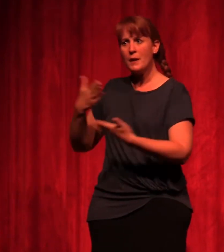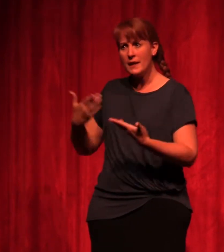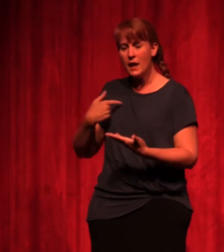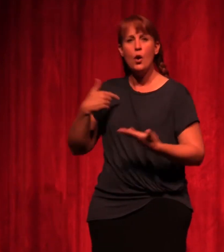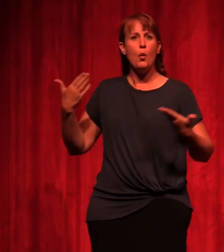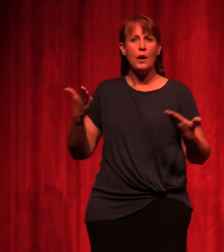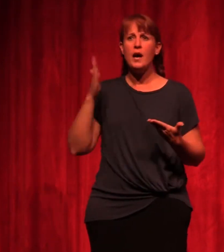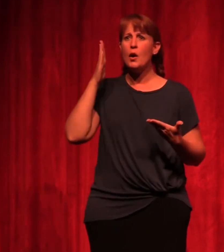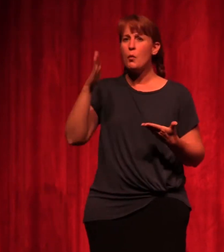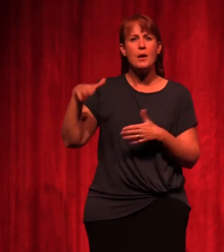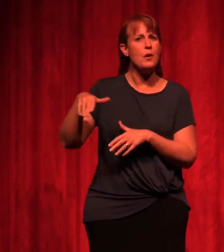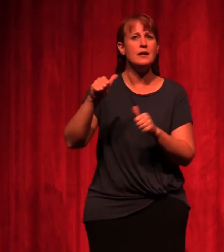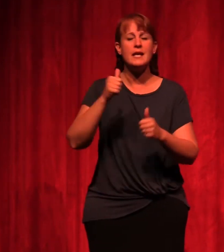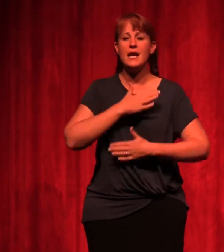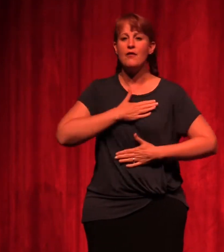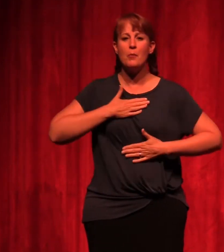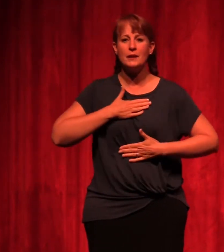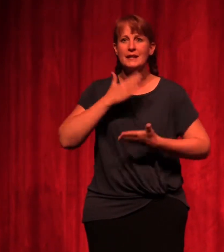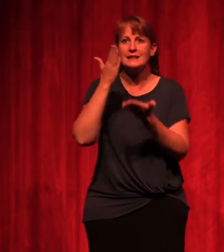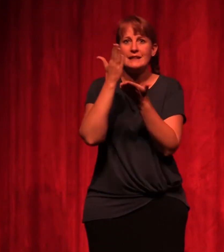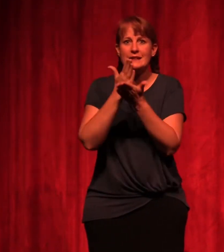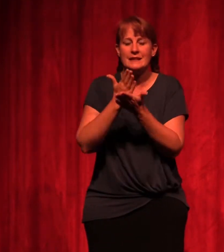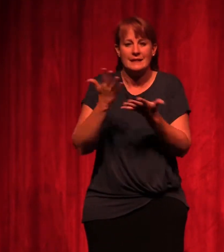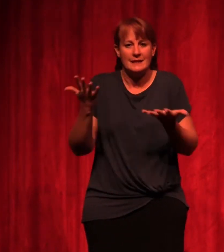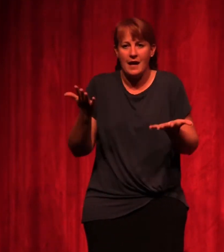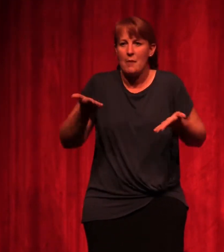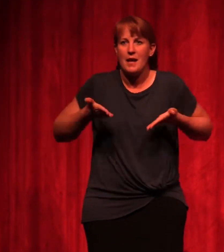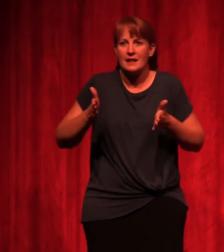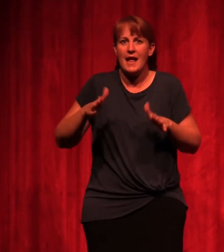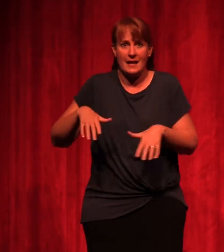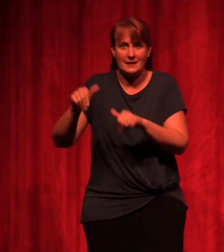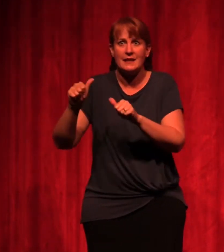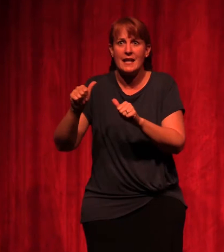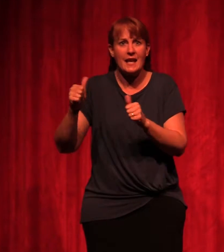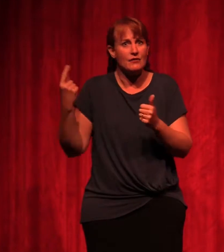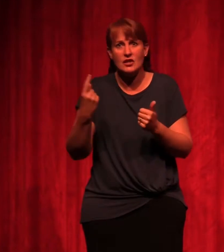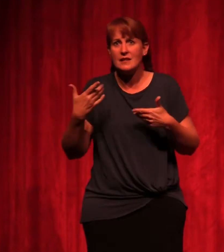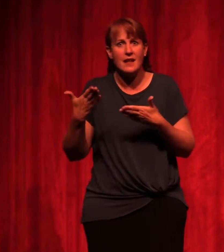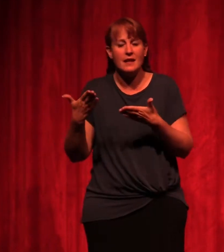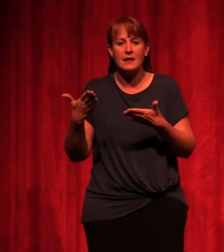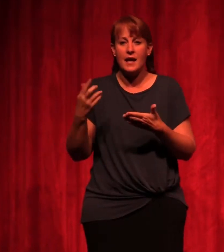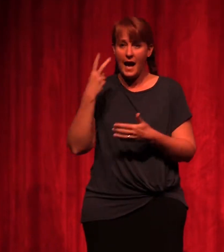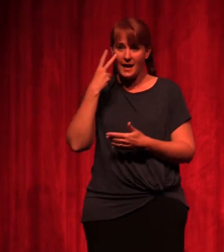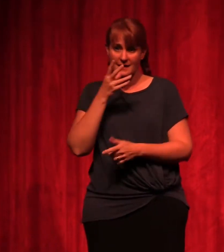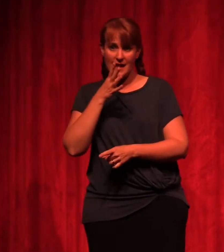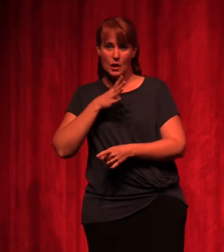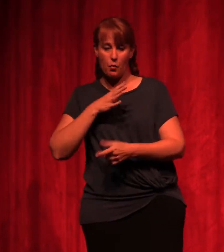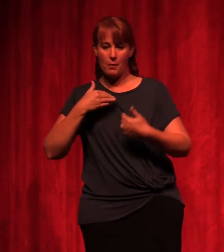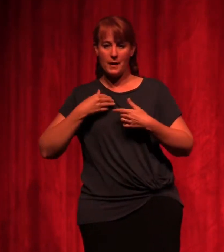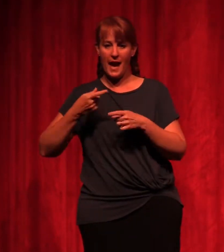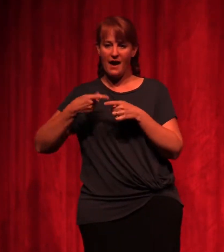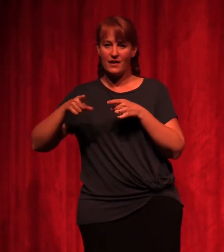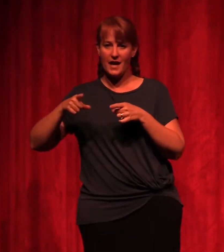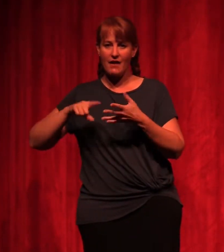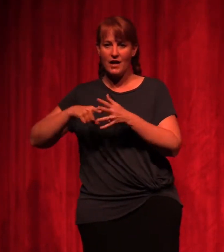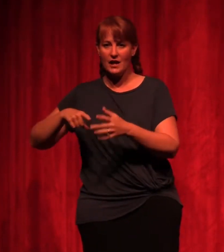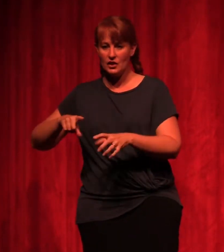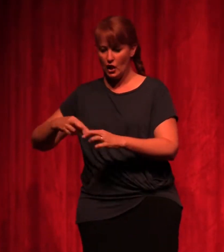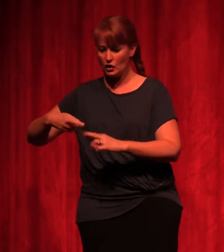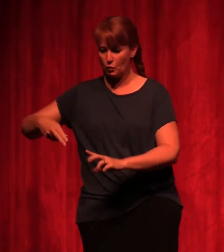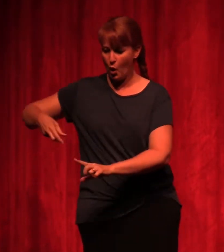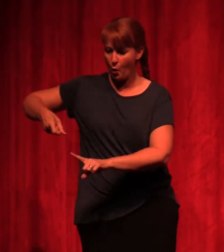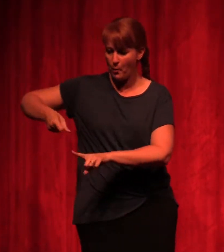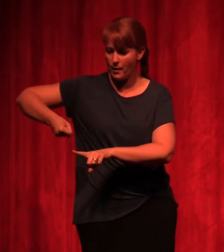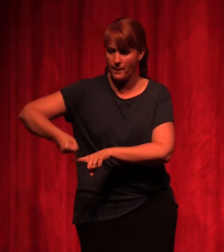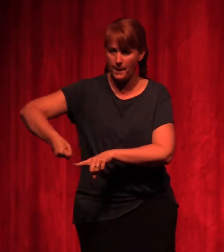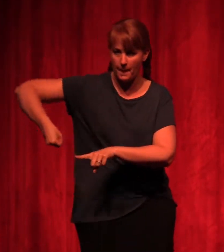we'll leave. Just please, just let us get out of here." And I see the woman take the knife and she starts cutting through that first